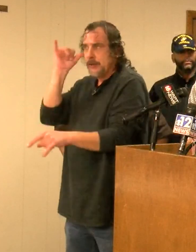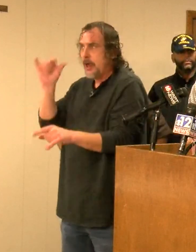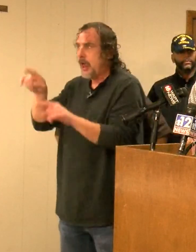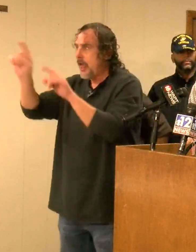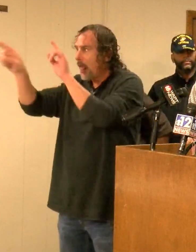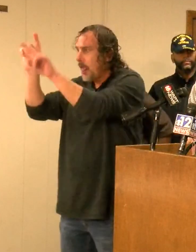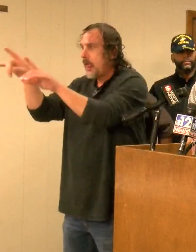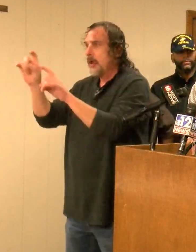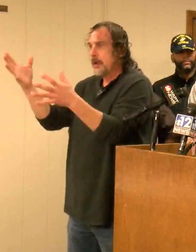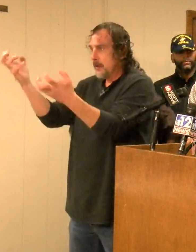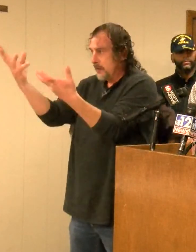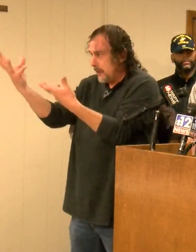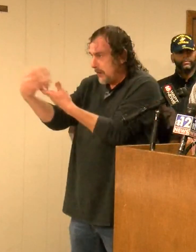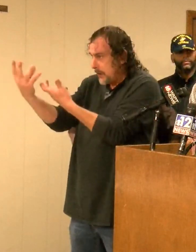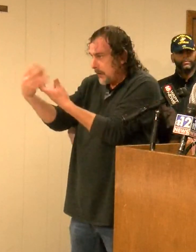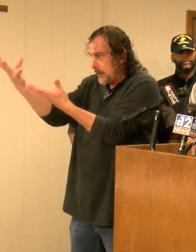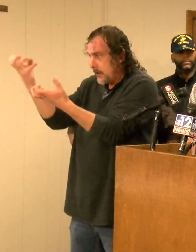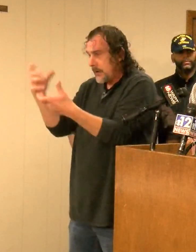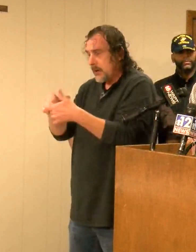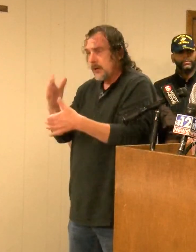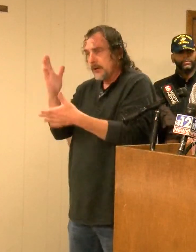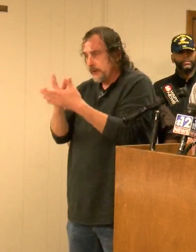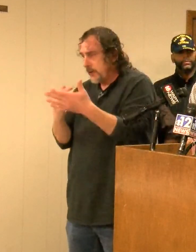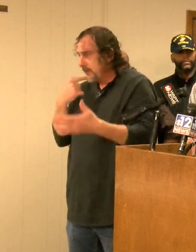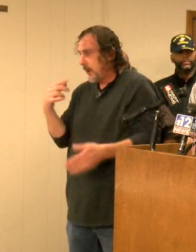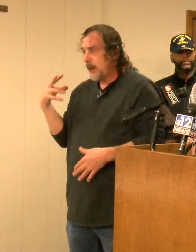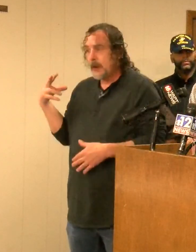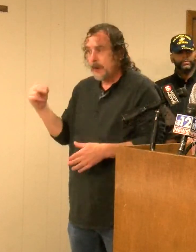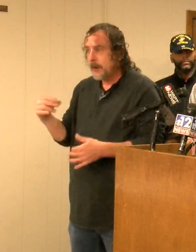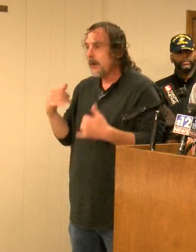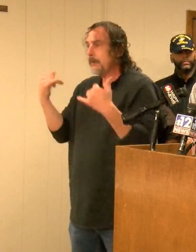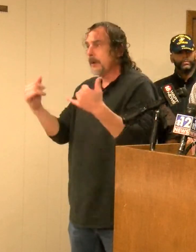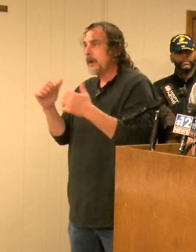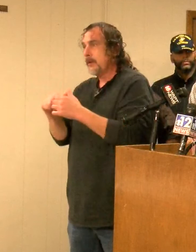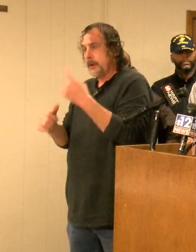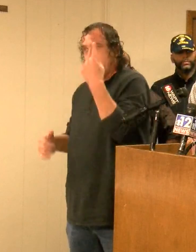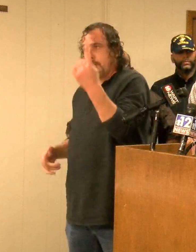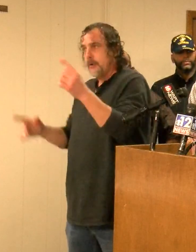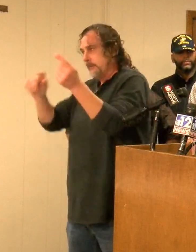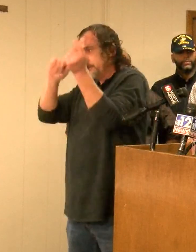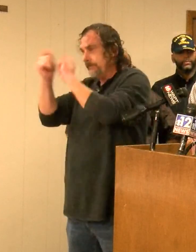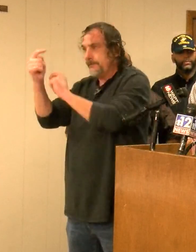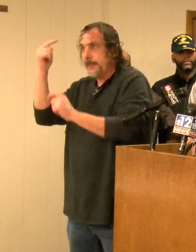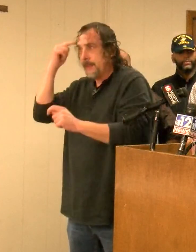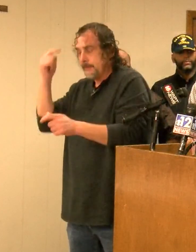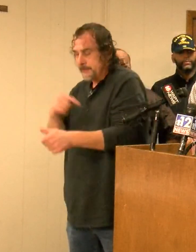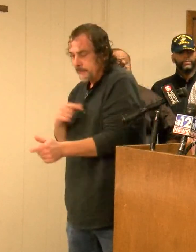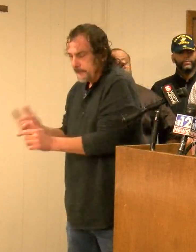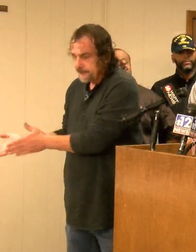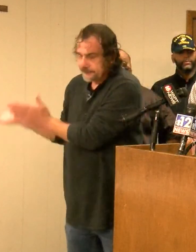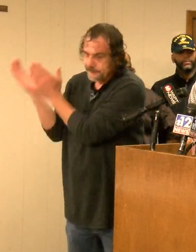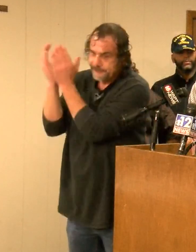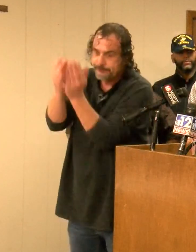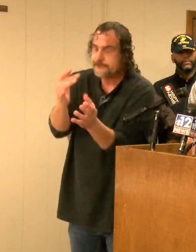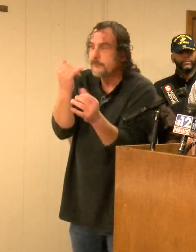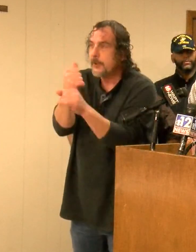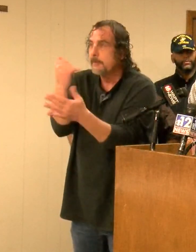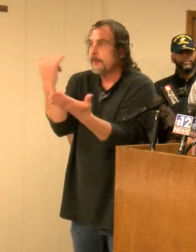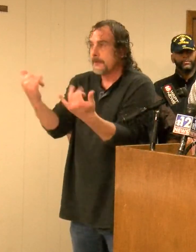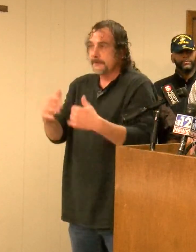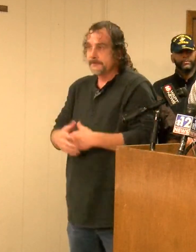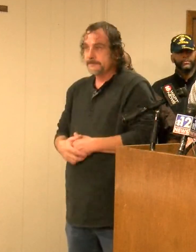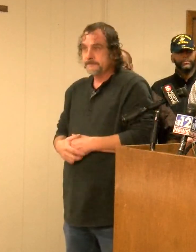yesterday, asking if they wanted to leave. Some of them said no, but now we got one that's changed their mind, so we're going after them as we speak.